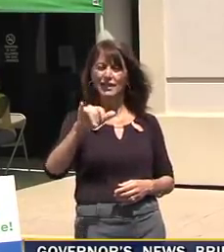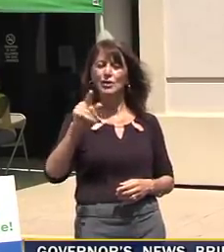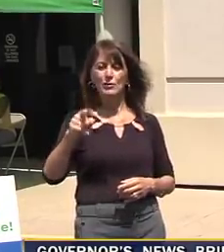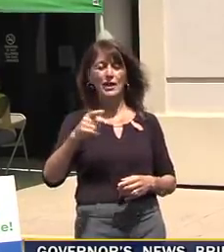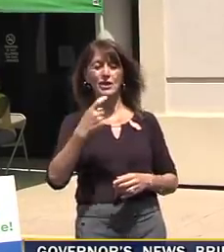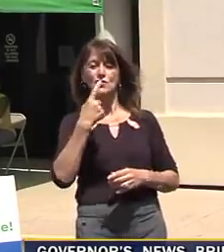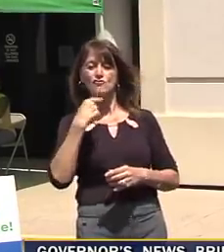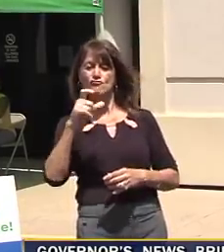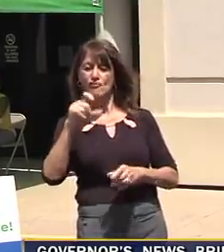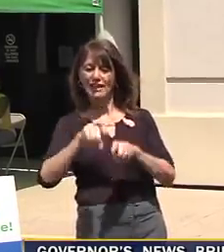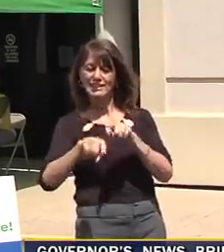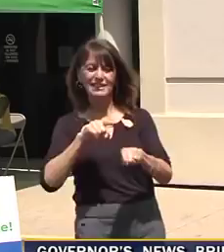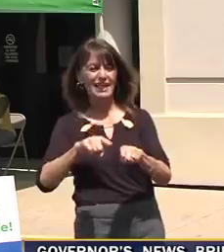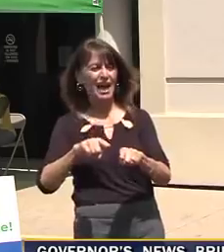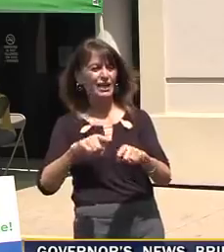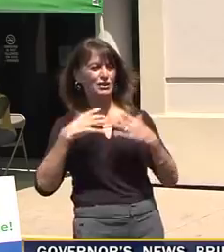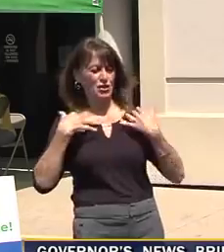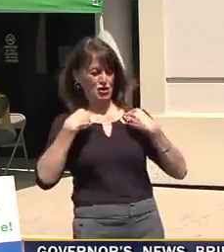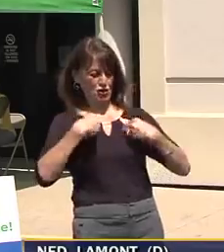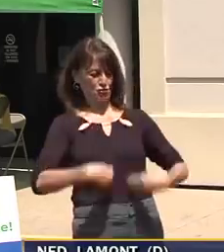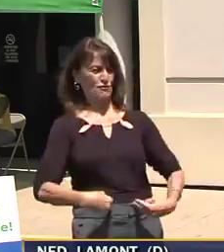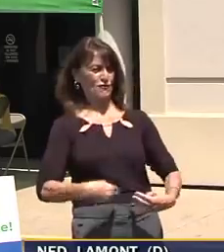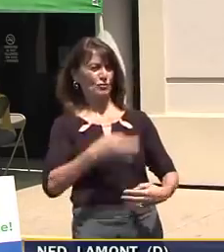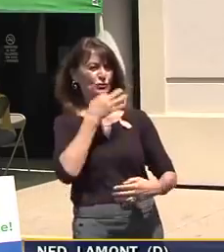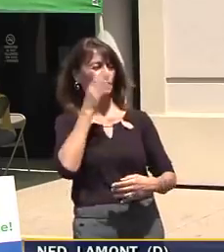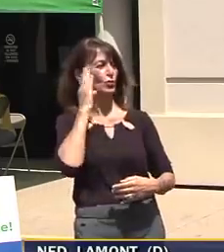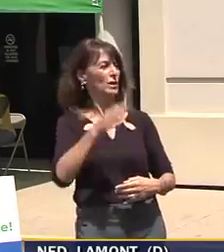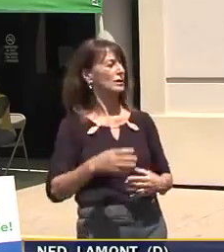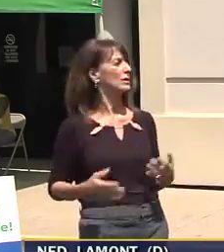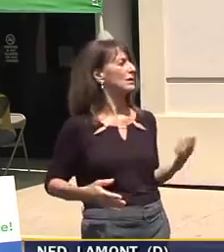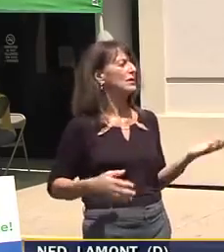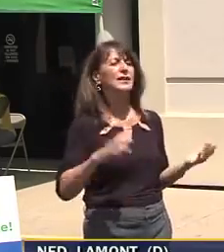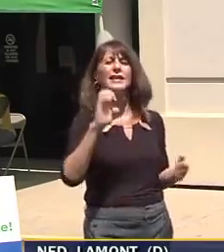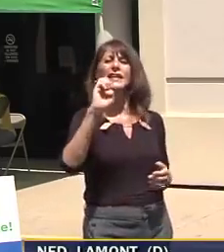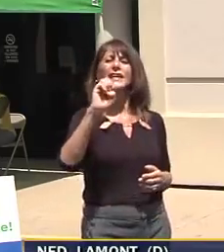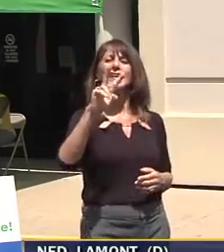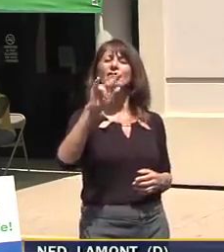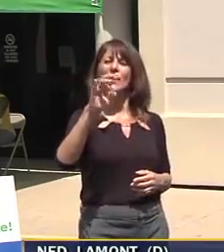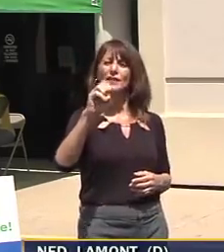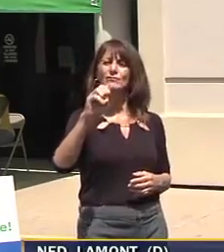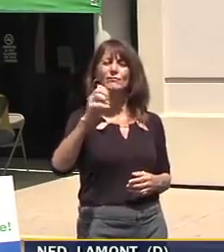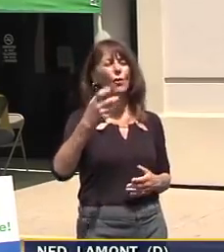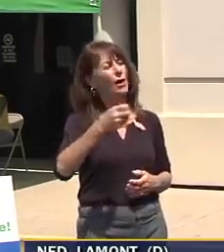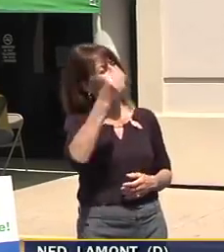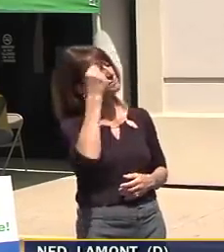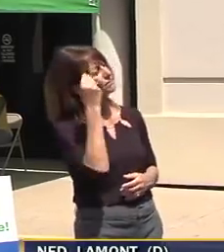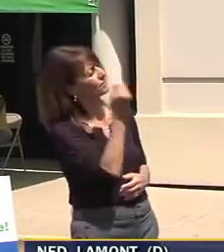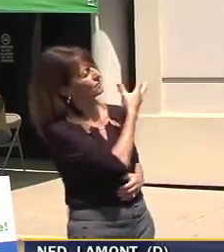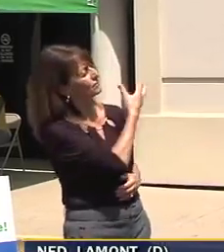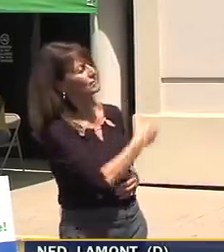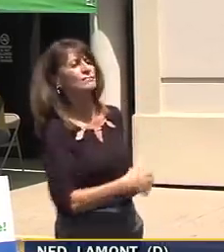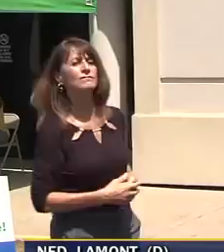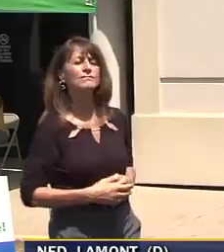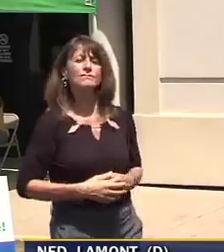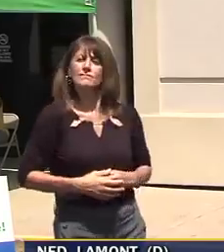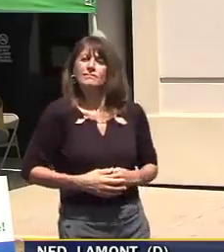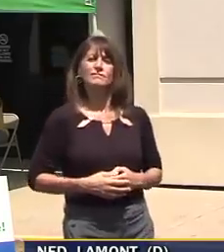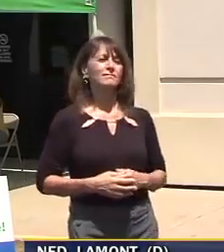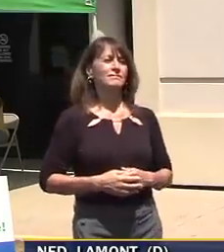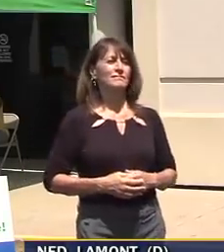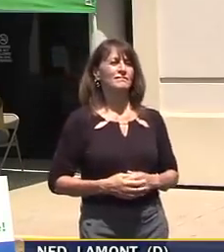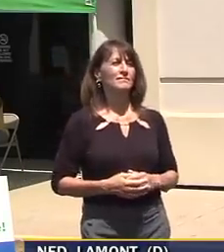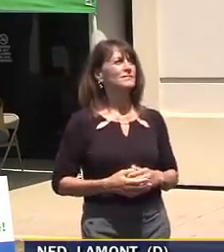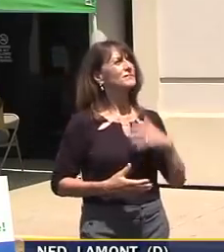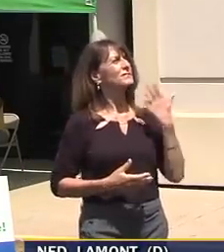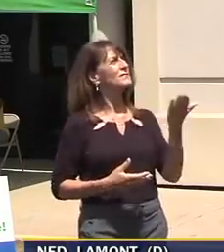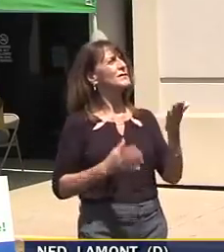Red Sox uniform sometime. Look, Yvette, first of all, let me just say we love what a community